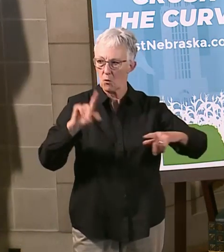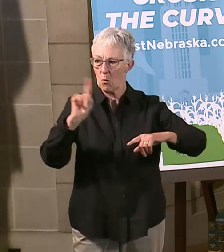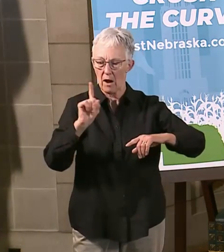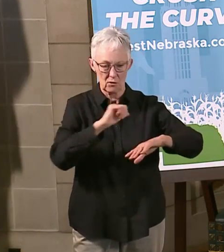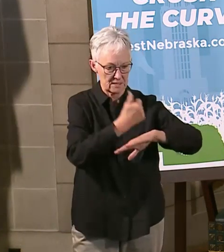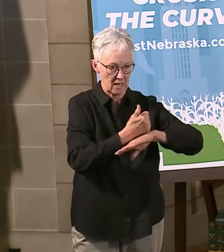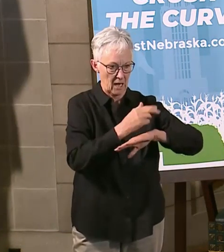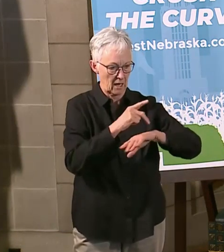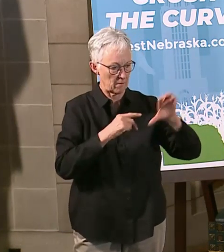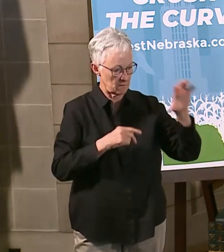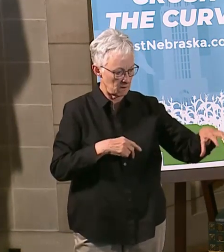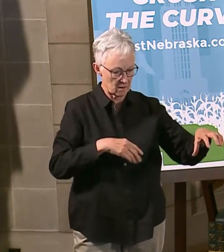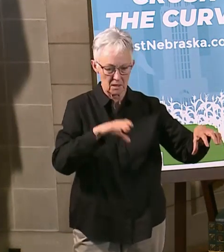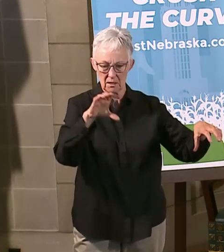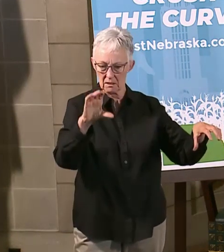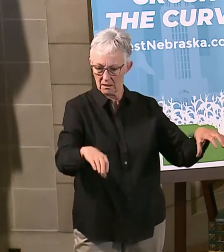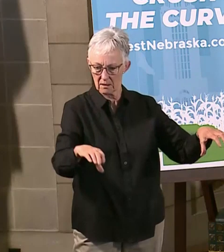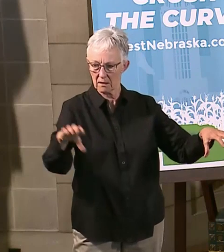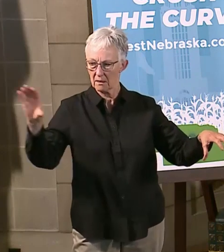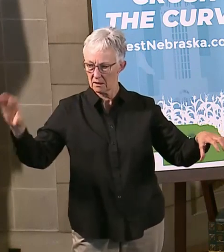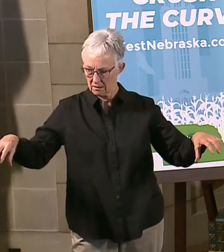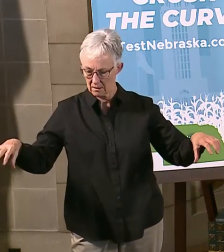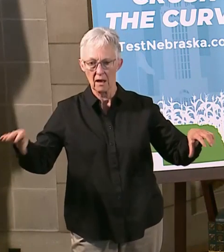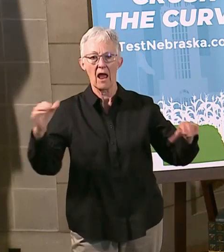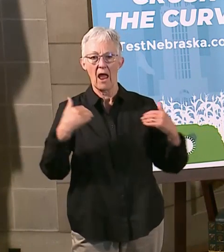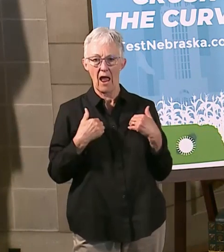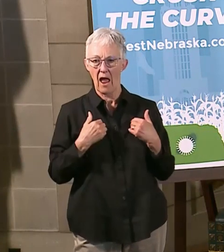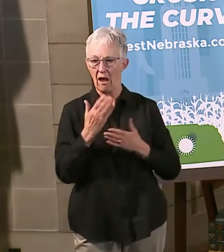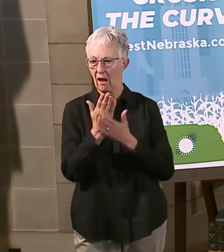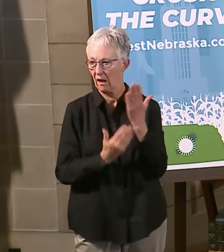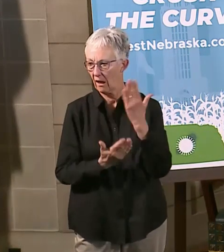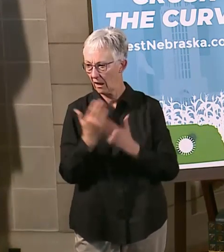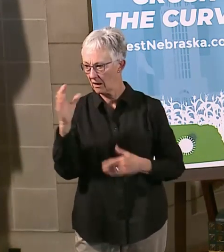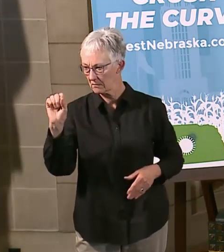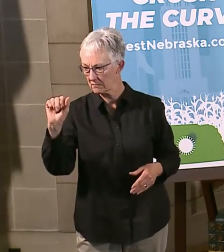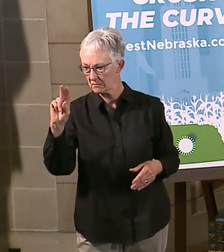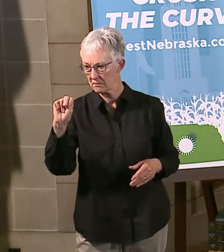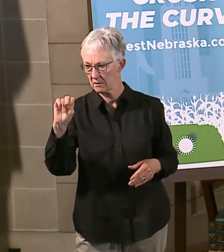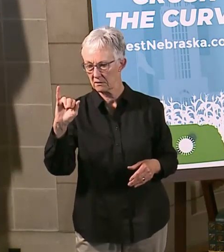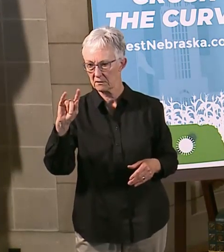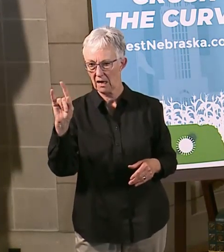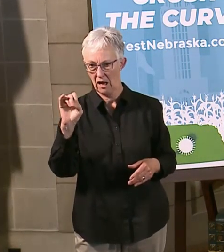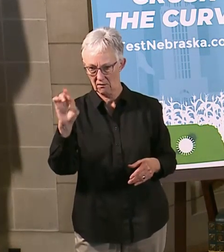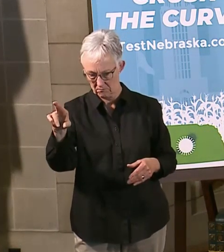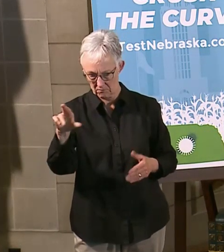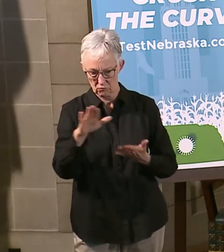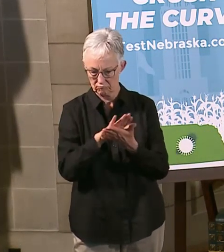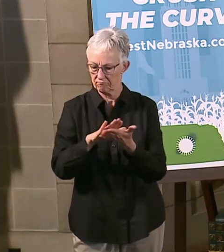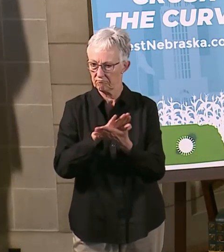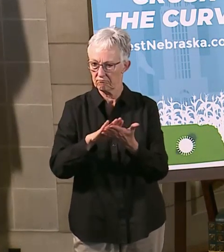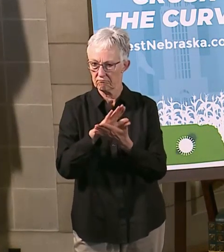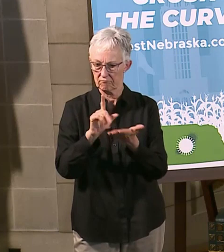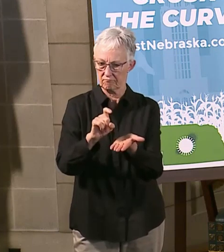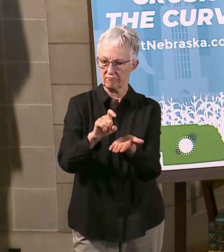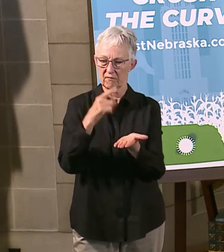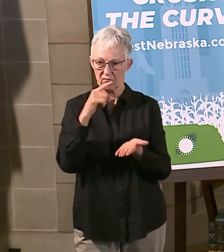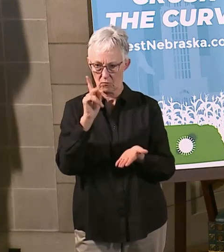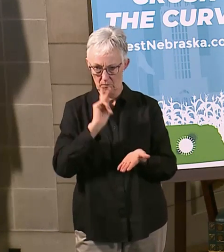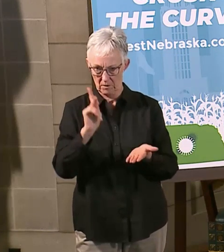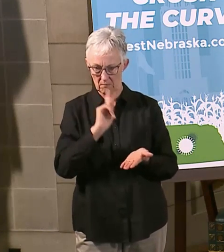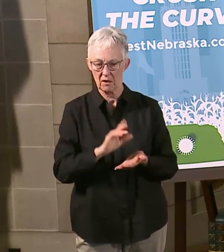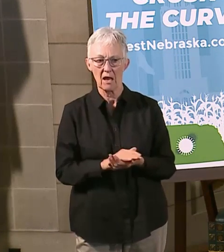consumers are. And let's not forget to remind the consumers and the customers to take precautions to protect